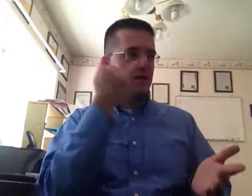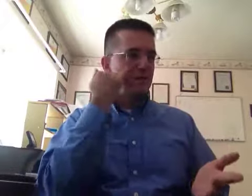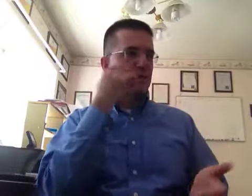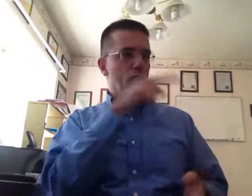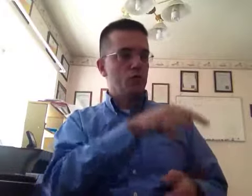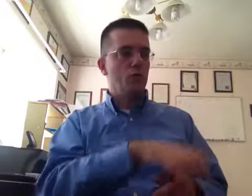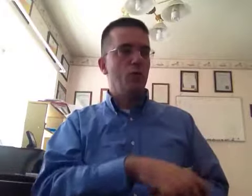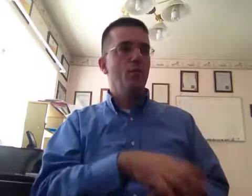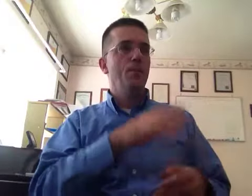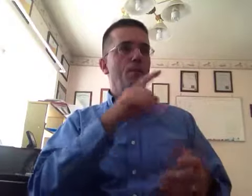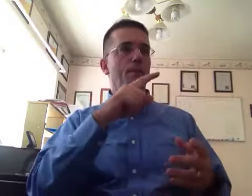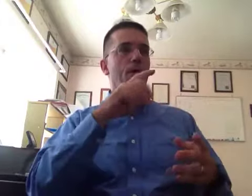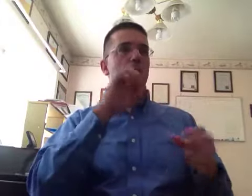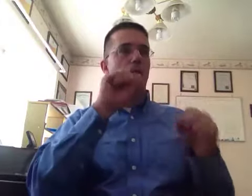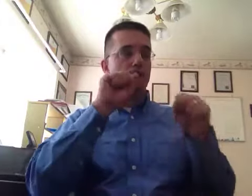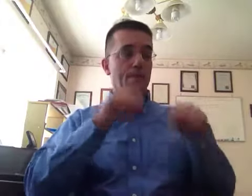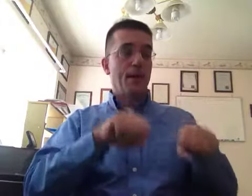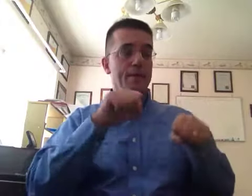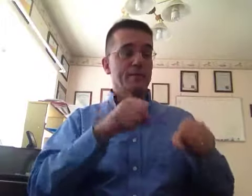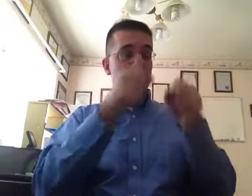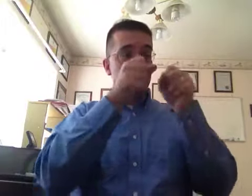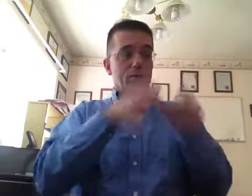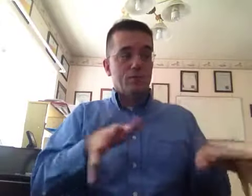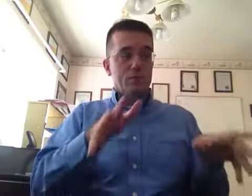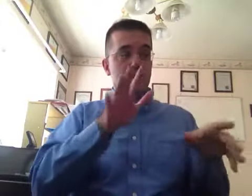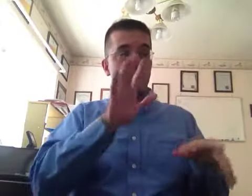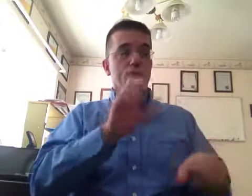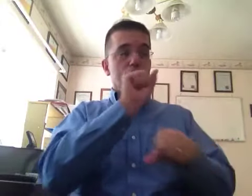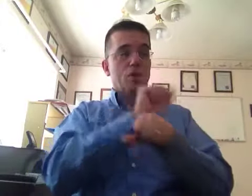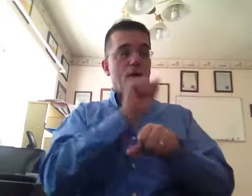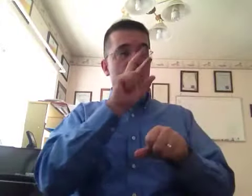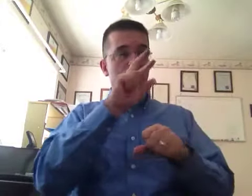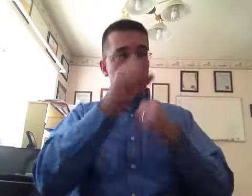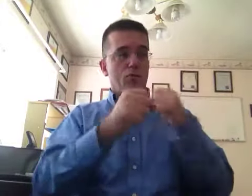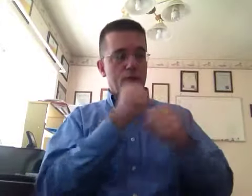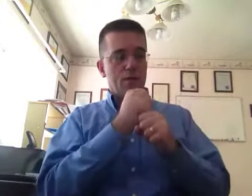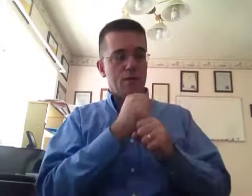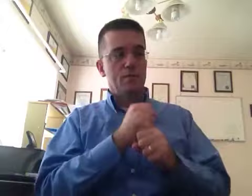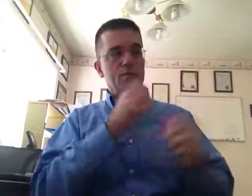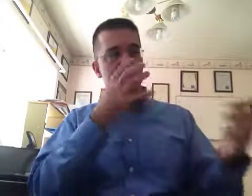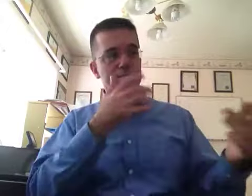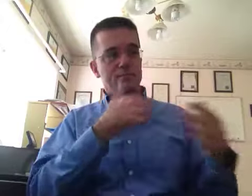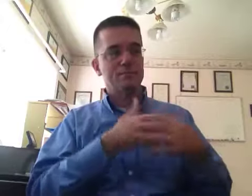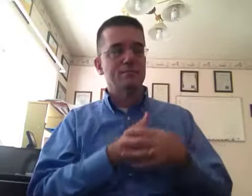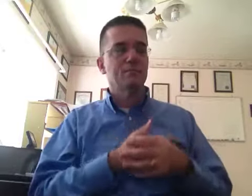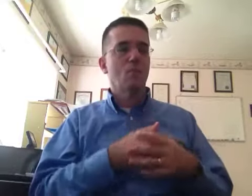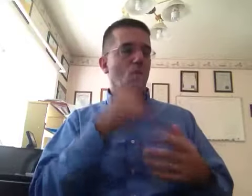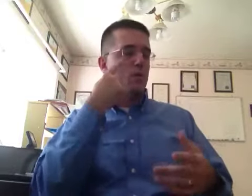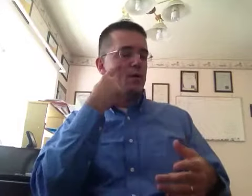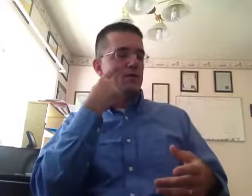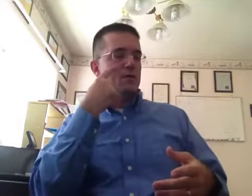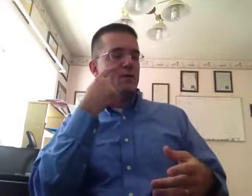on it, the probability of you losing your job in the next 2 years. What would you say that is?